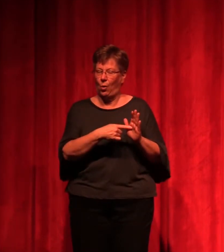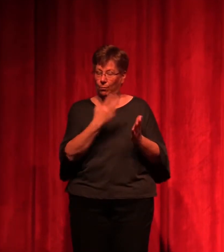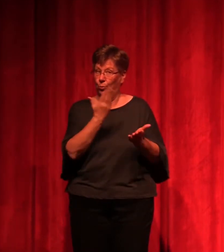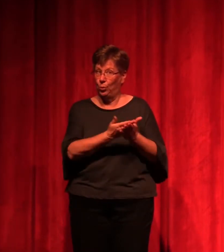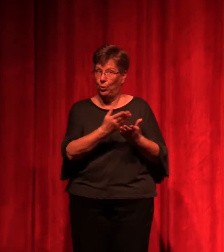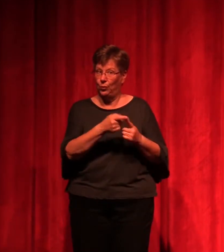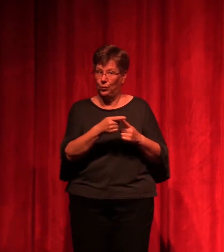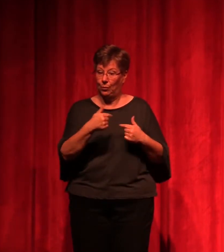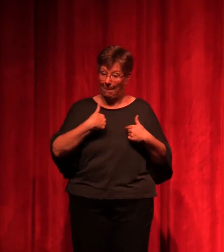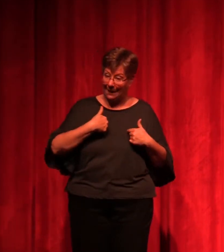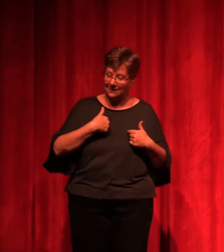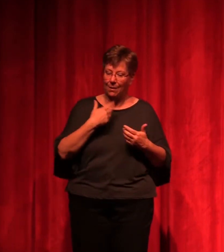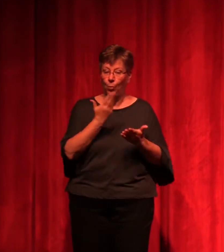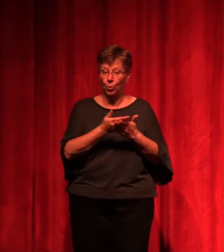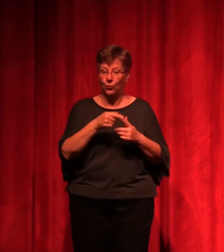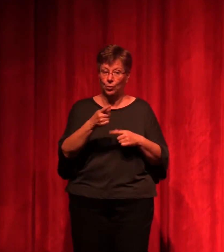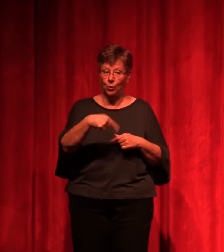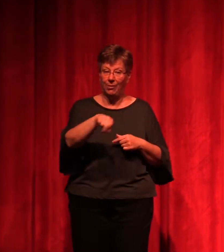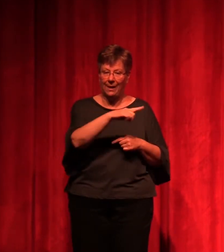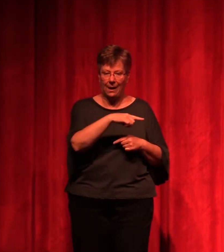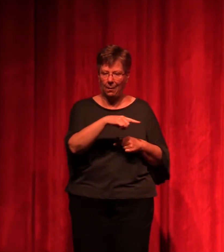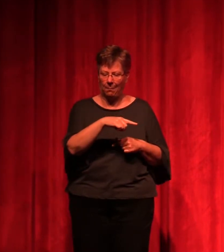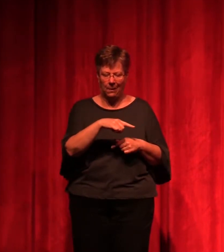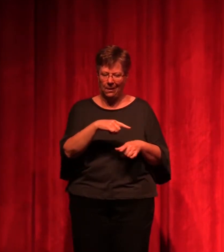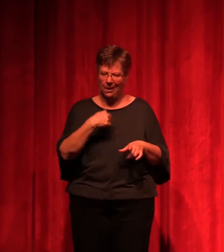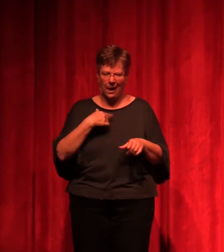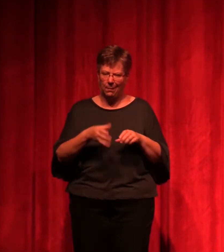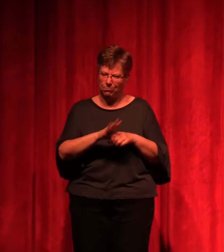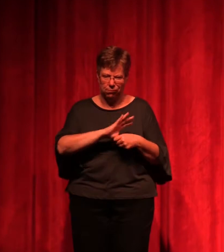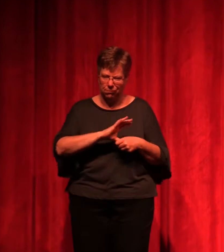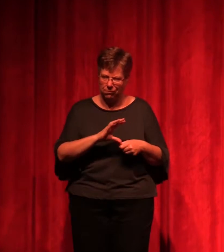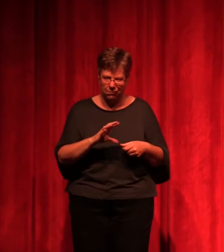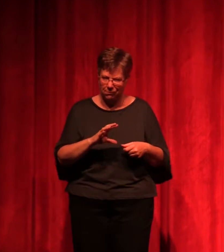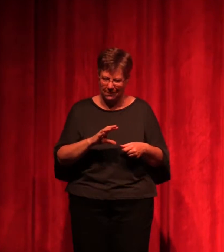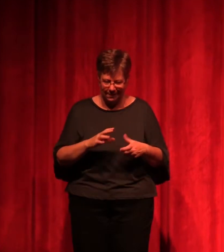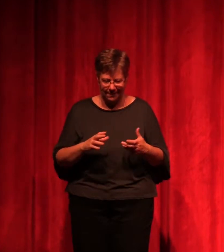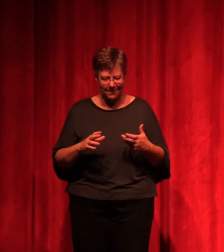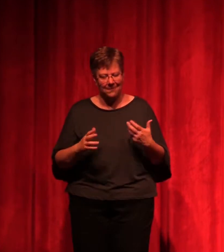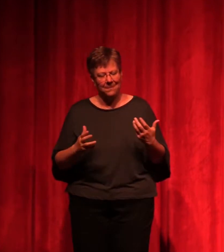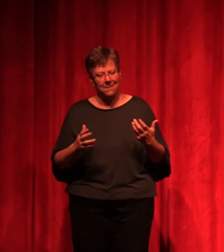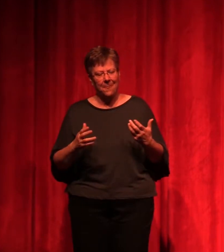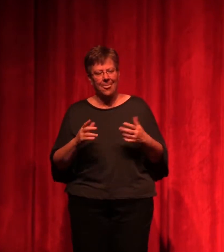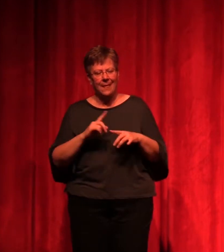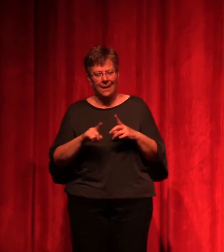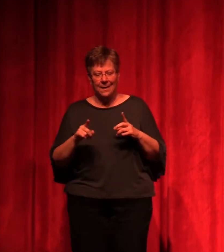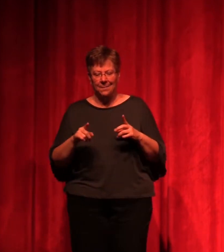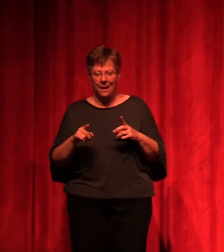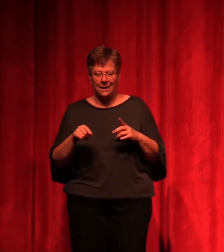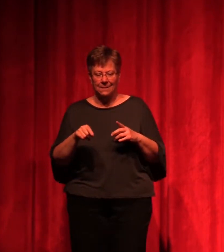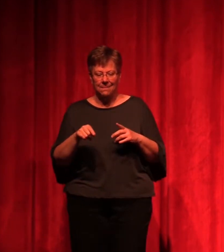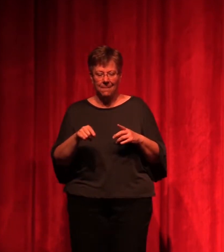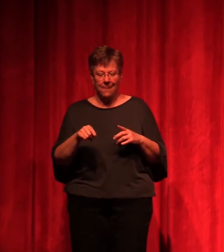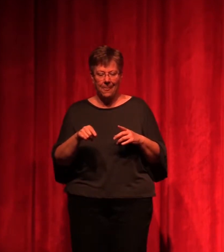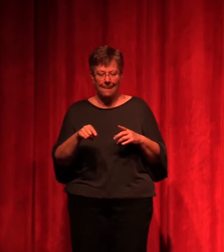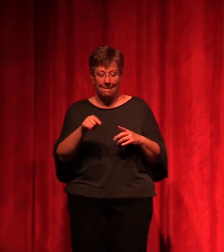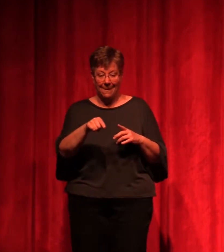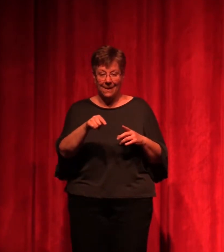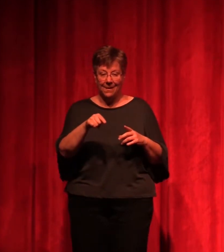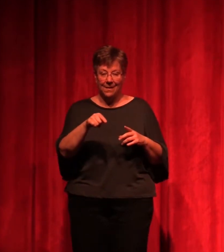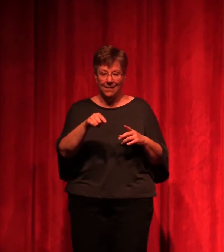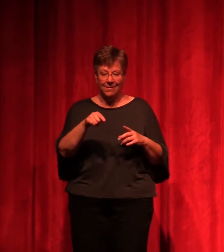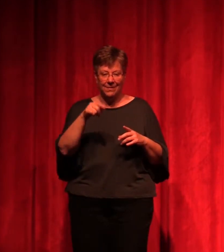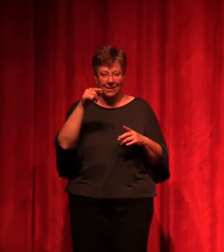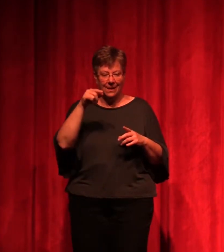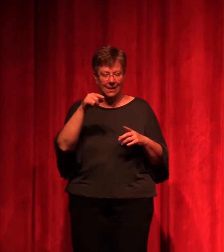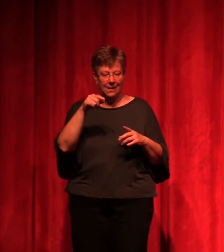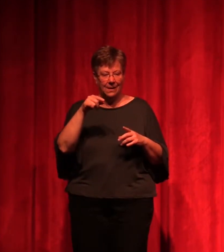myself, this is not me. And when guys went out to the pen with these horses, they had a